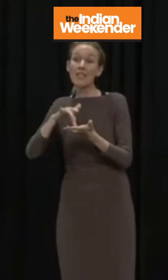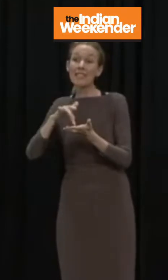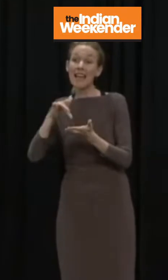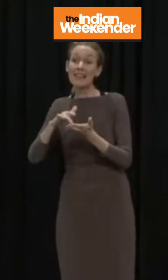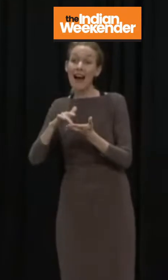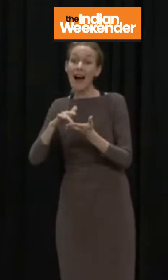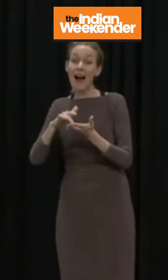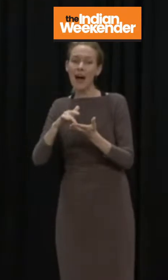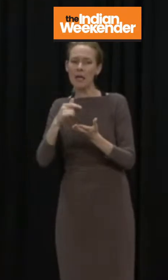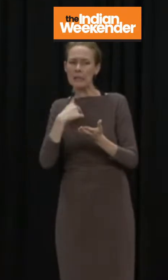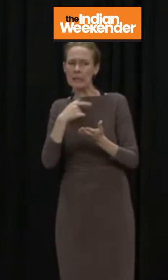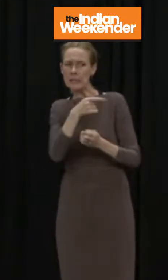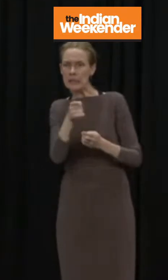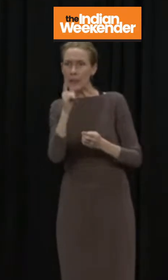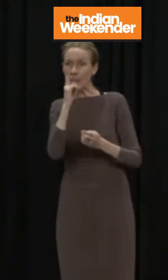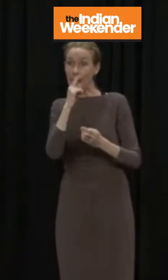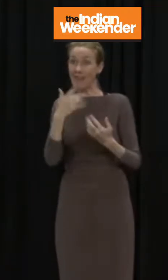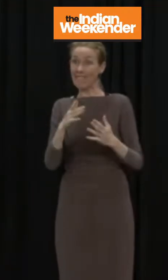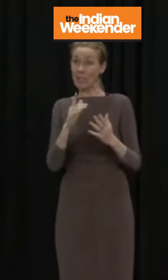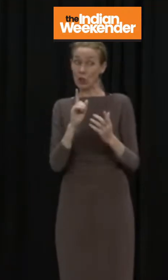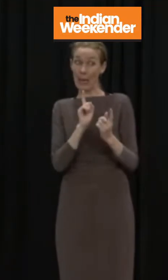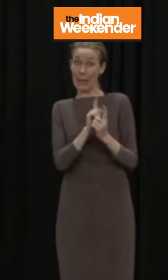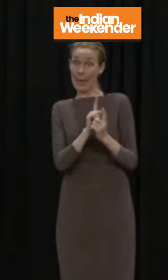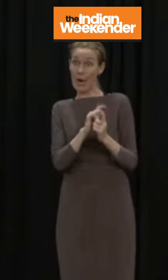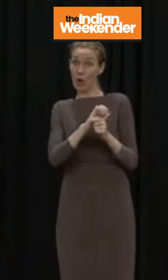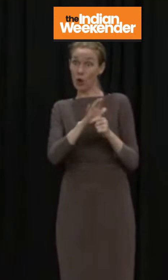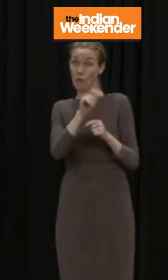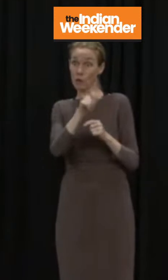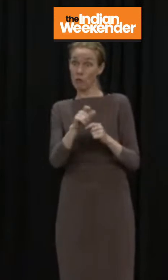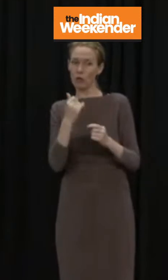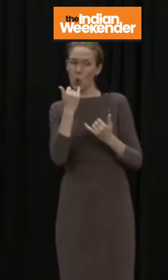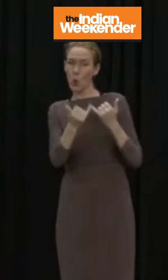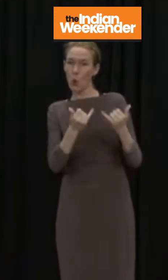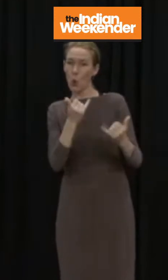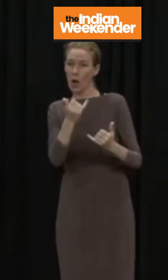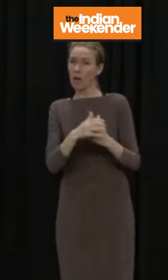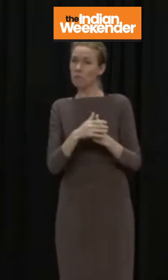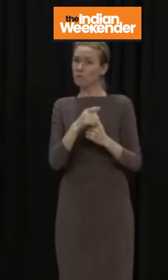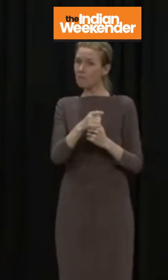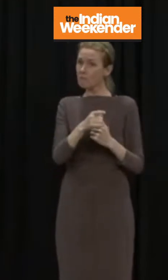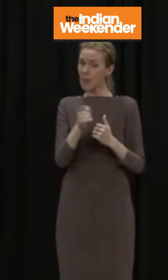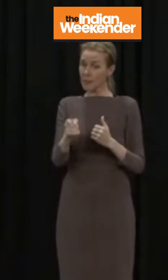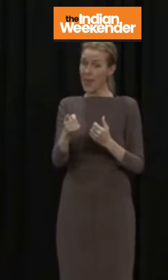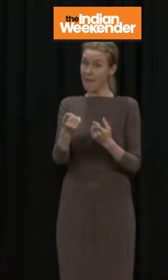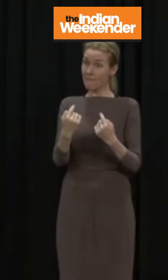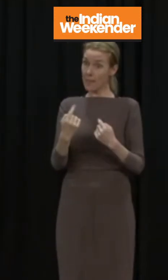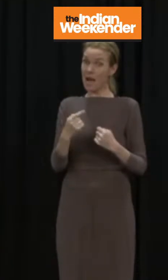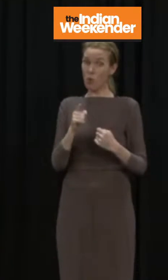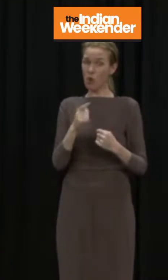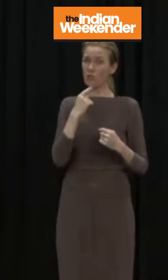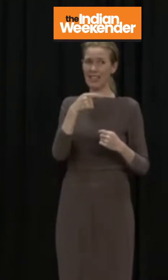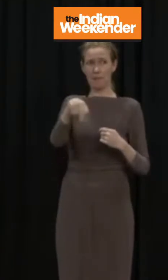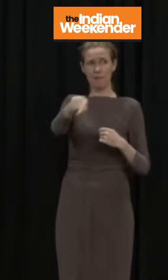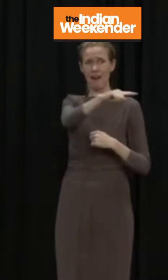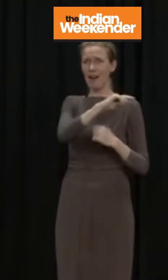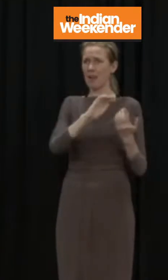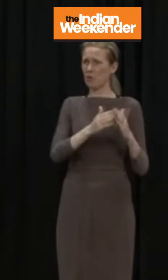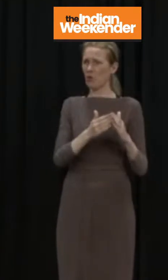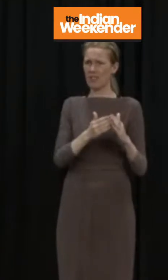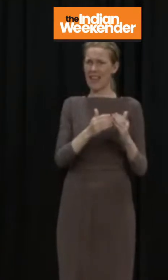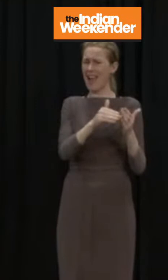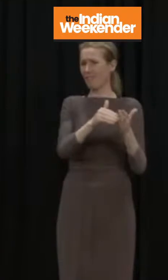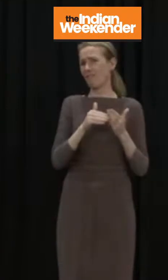they are getting a good degree of cooperation. There's a good degree of information sharing about close contacts, about people who could be at risk. And